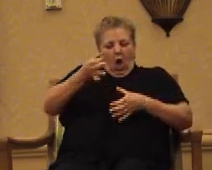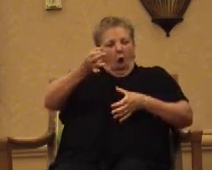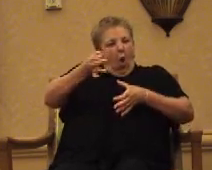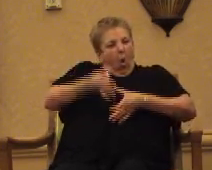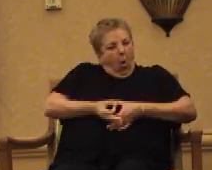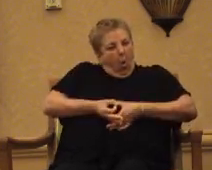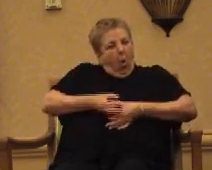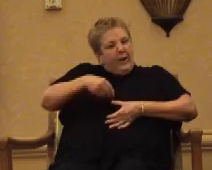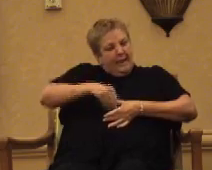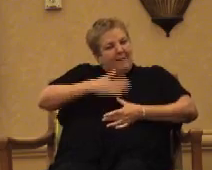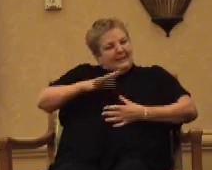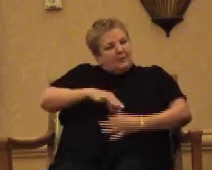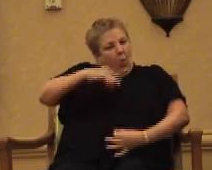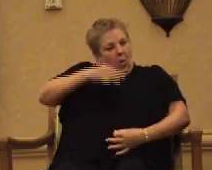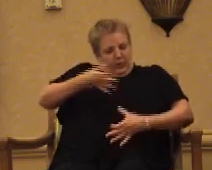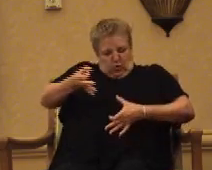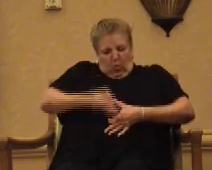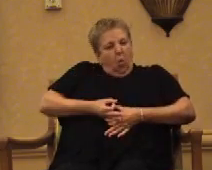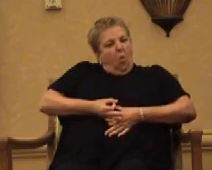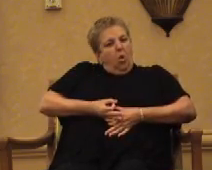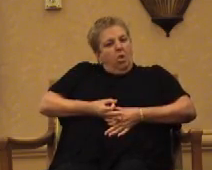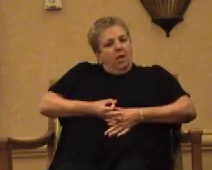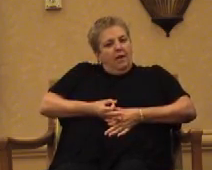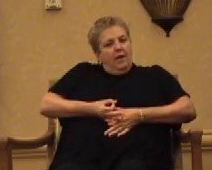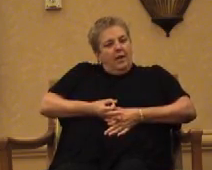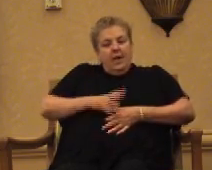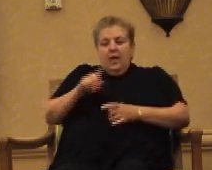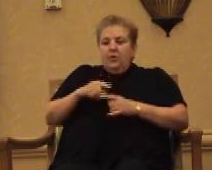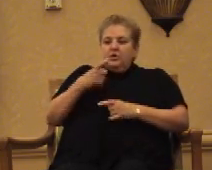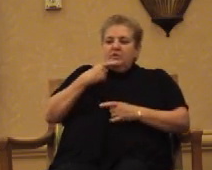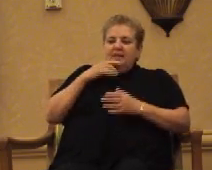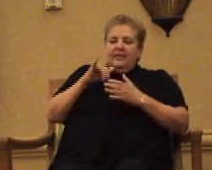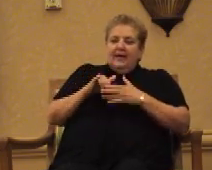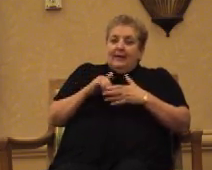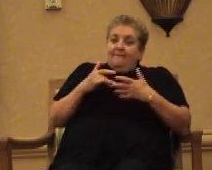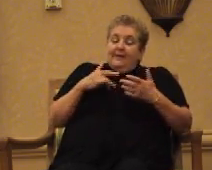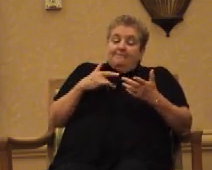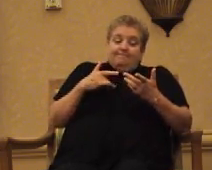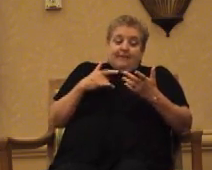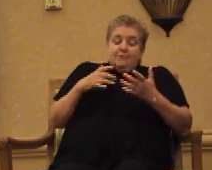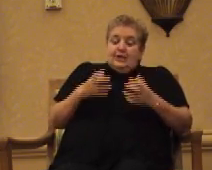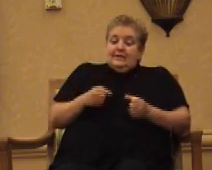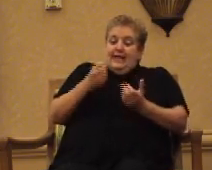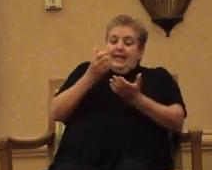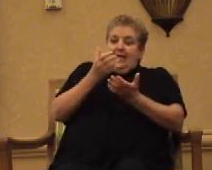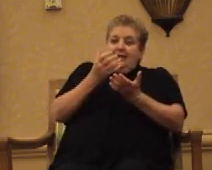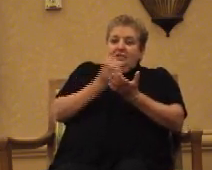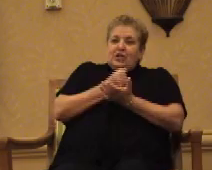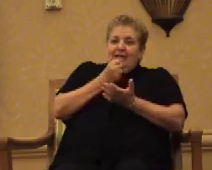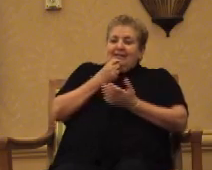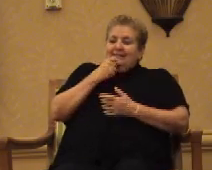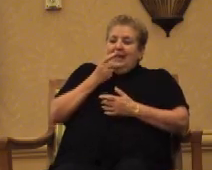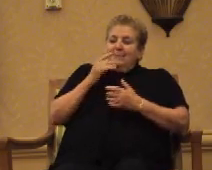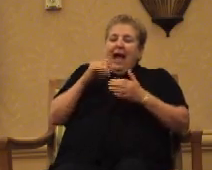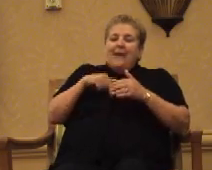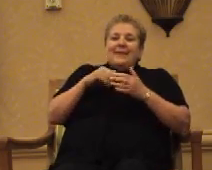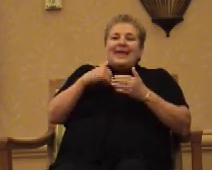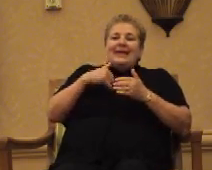when you said that, I said, I'm going to take a chance and tell this guy that I'm in another 12-step program, and if you like, I'll take you